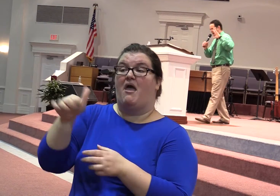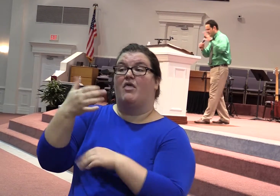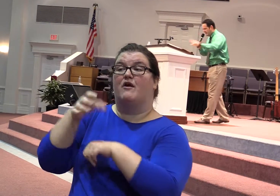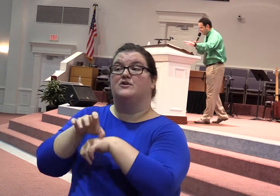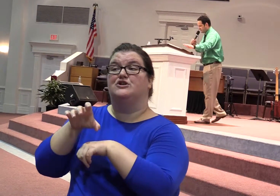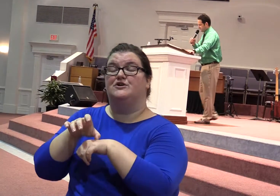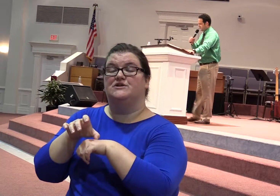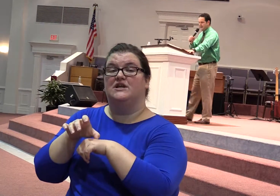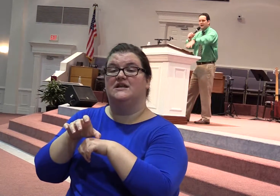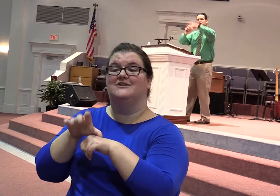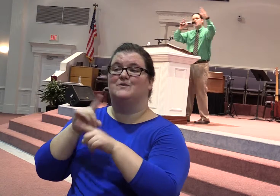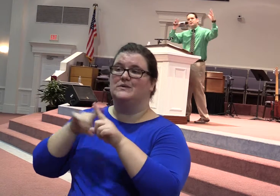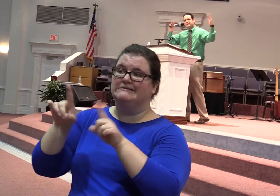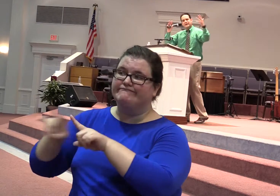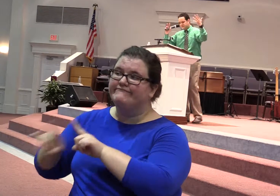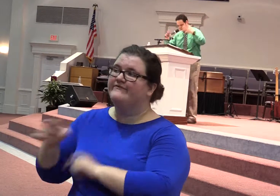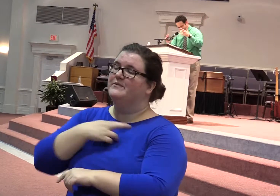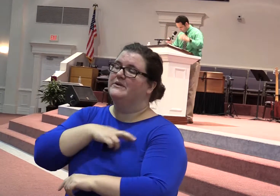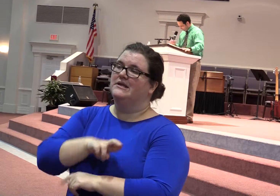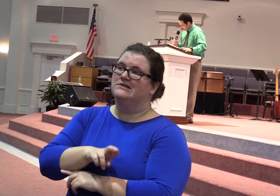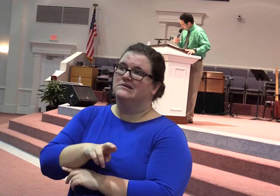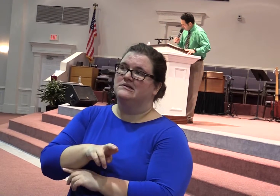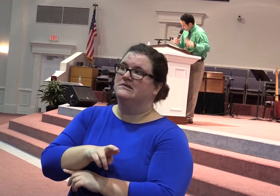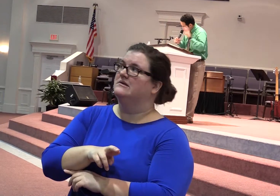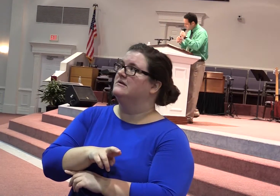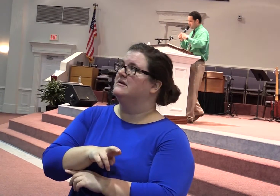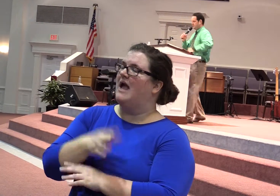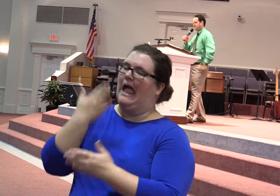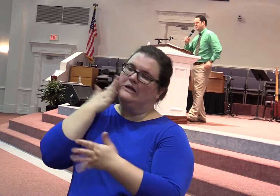or denominations, and I don't know if we can call them churches.